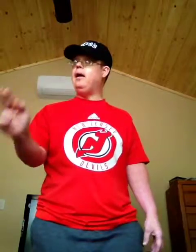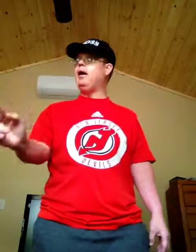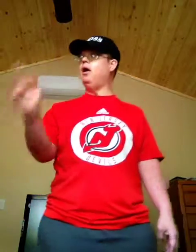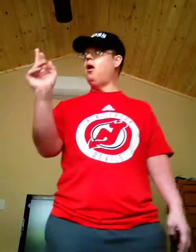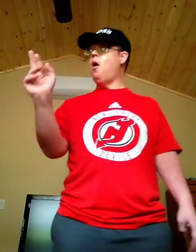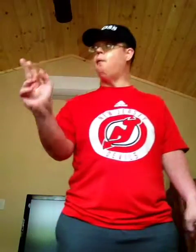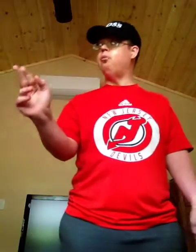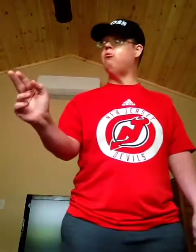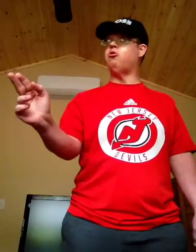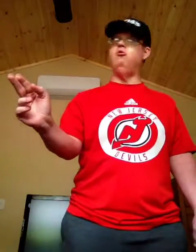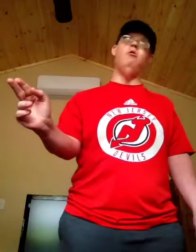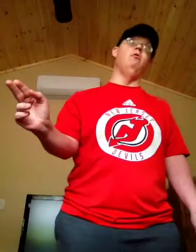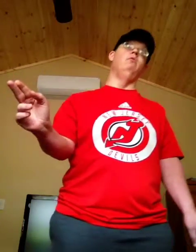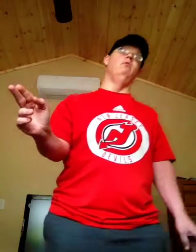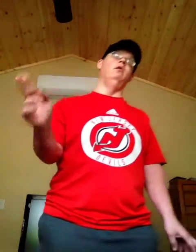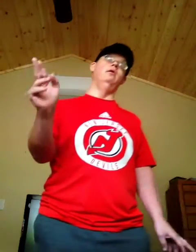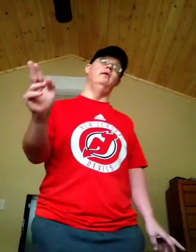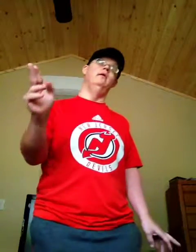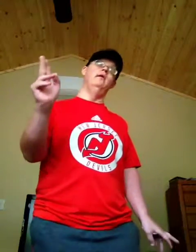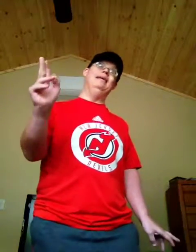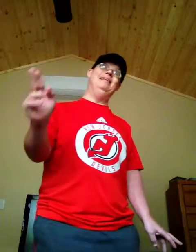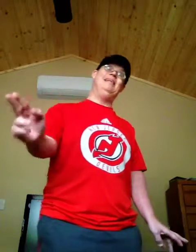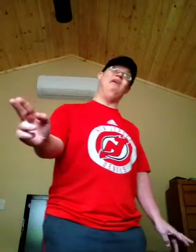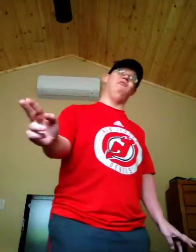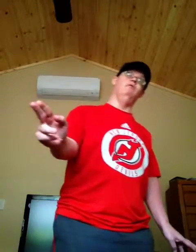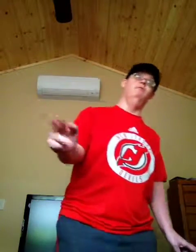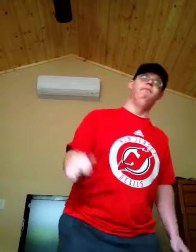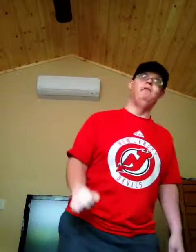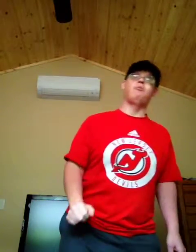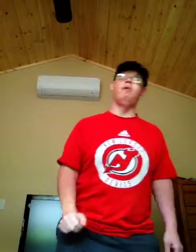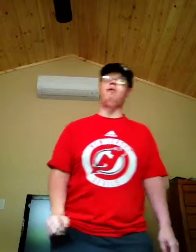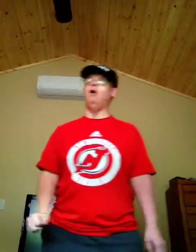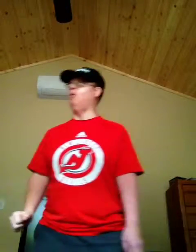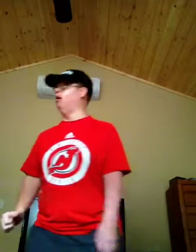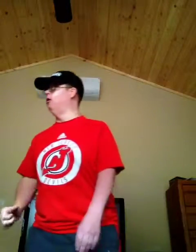my personal devil. Let's put it that way.